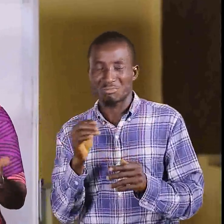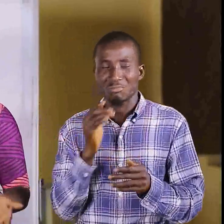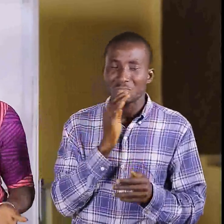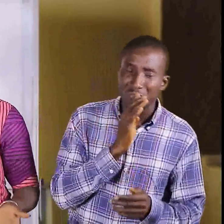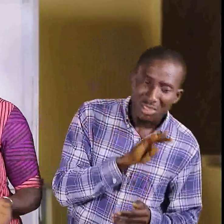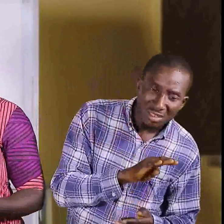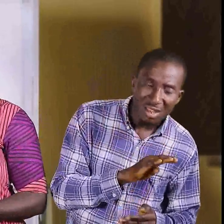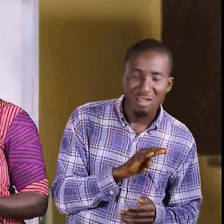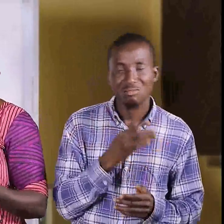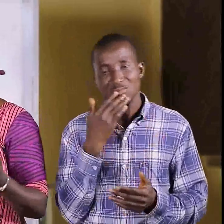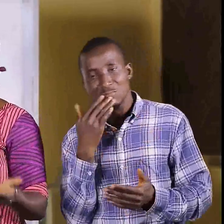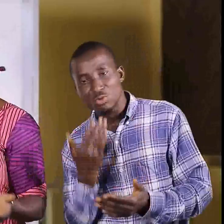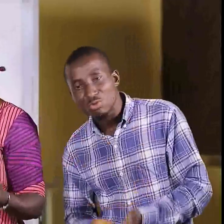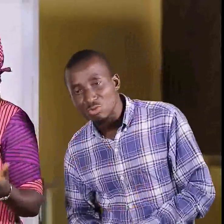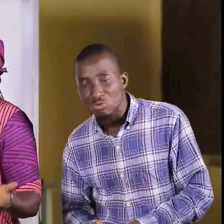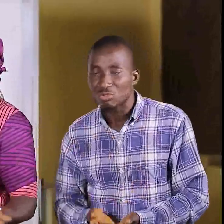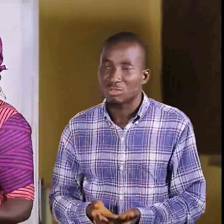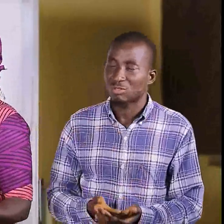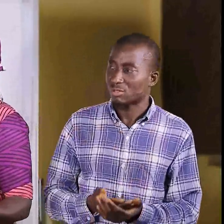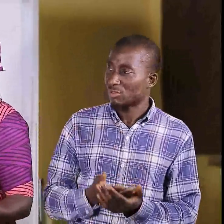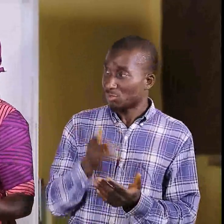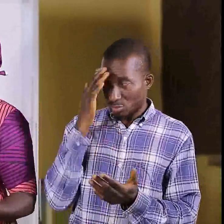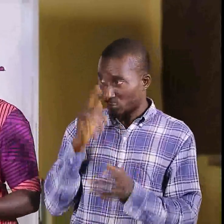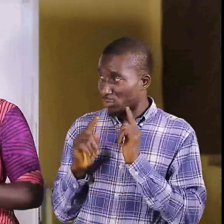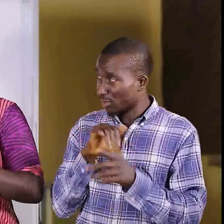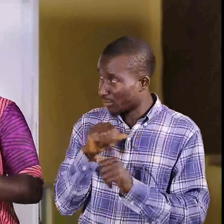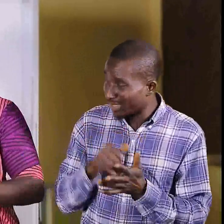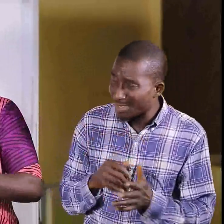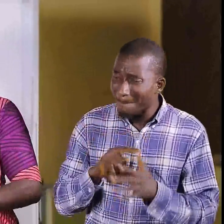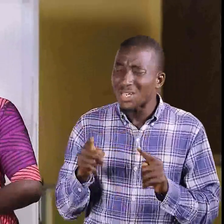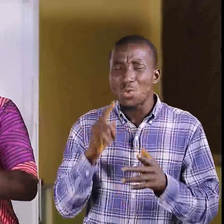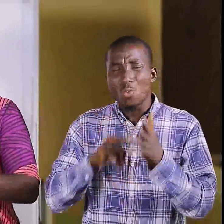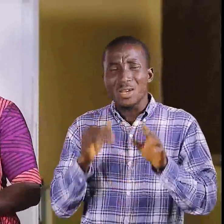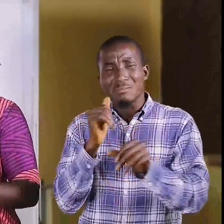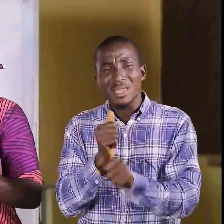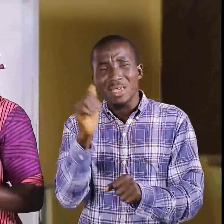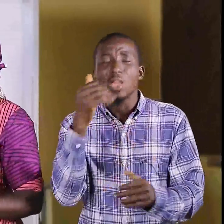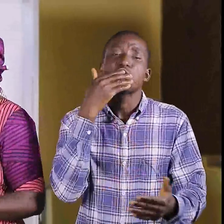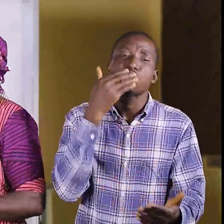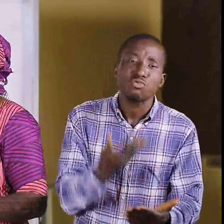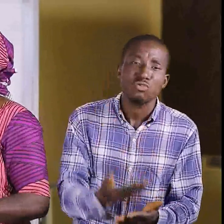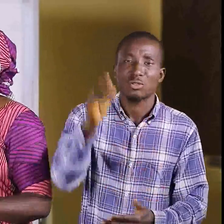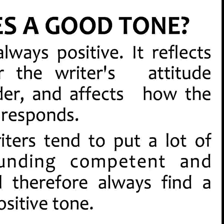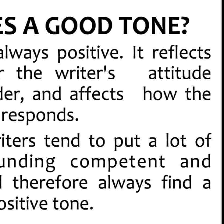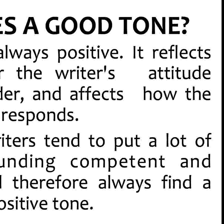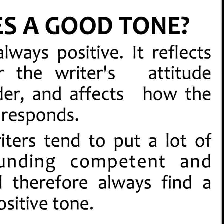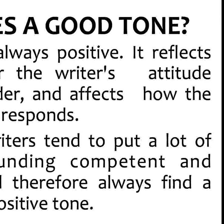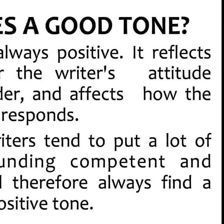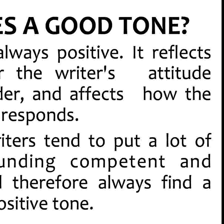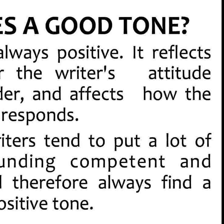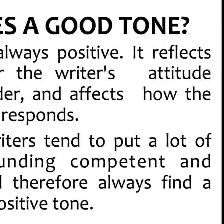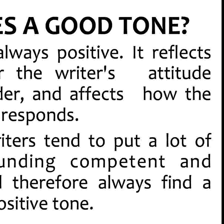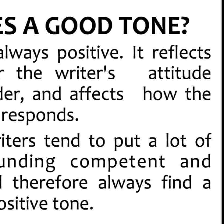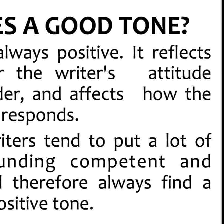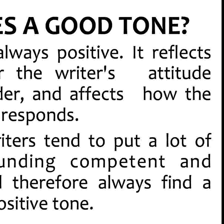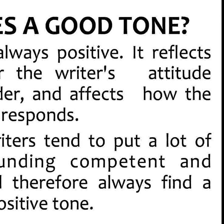be benevolent, some callous, and some candid. But what makes a good tone? A good